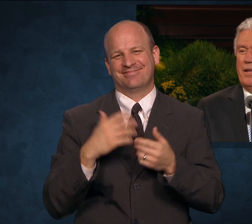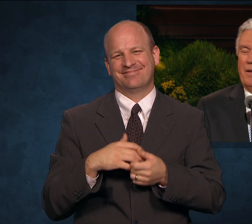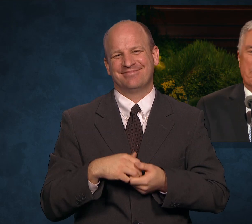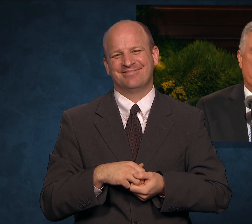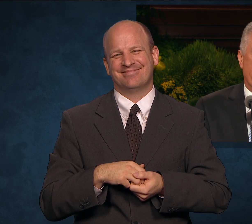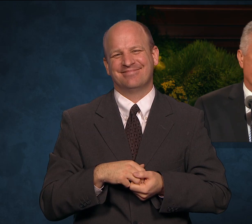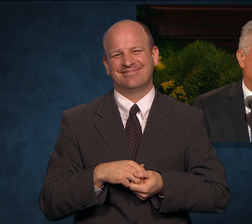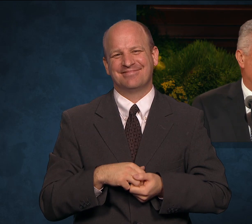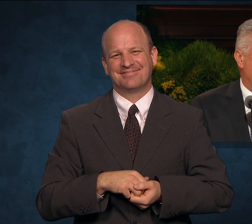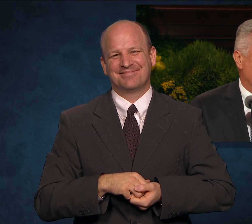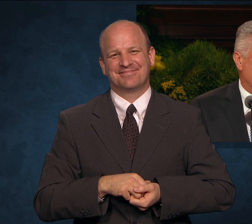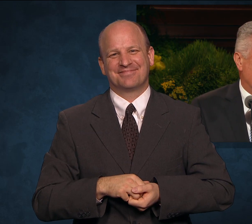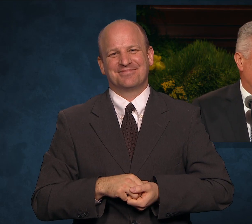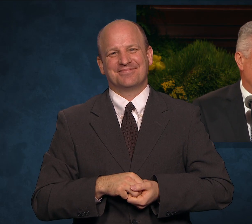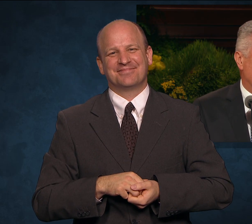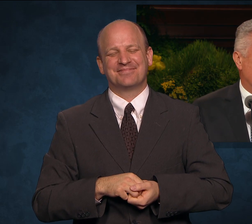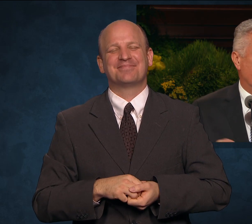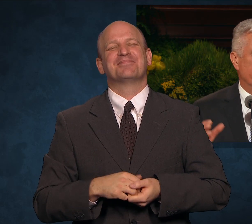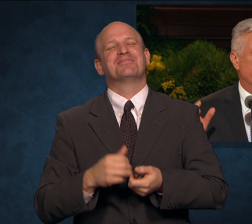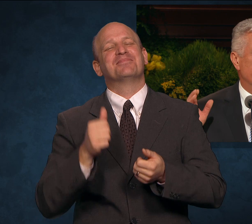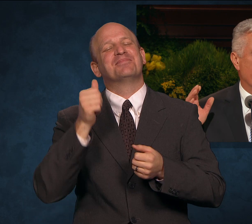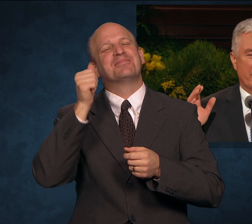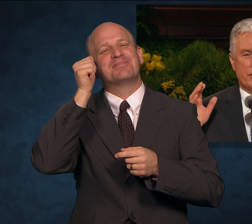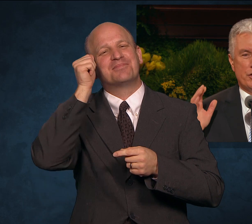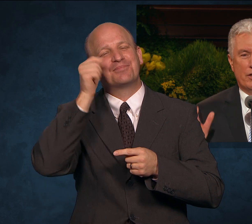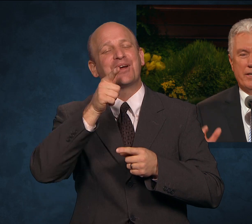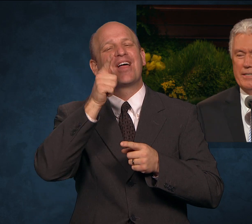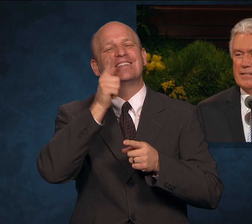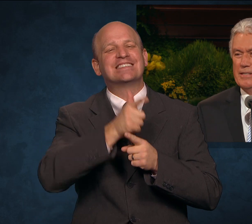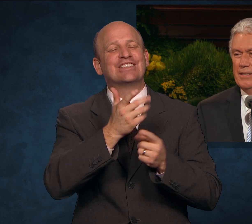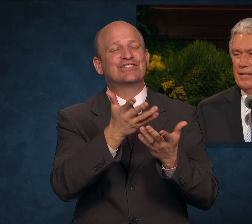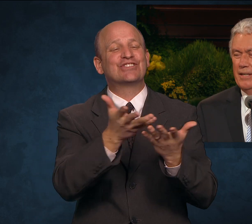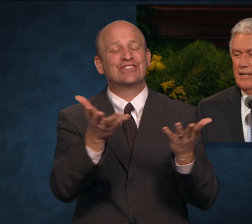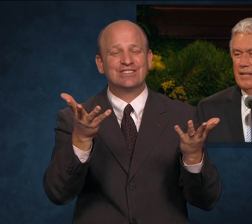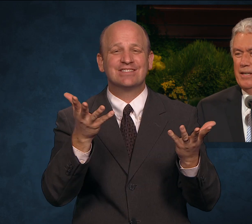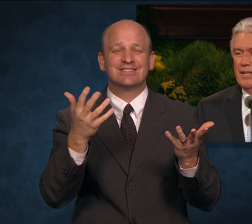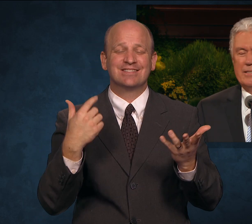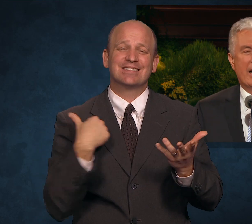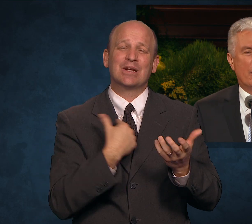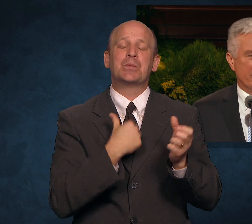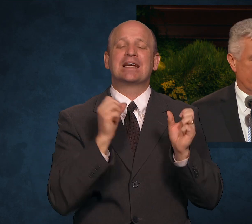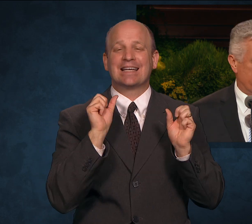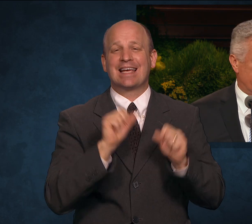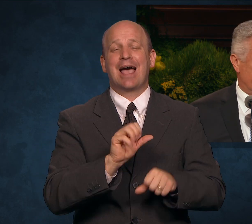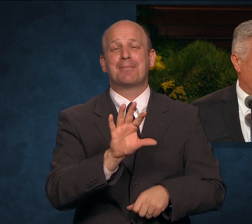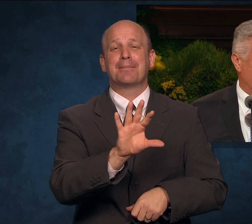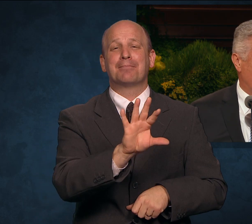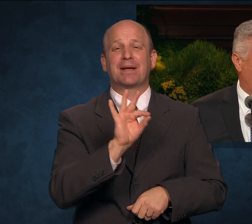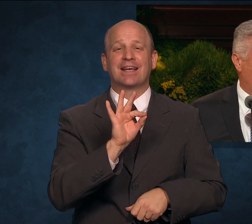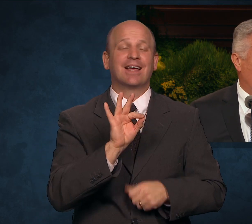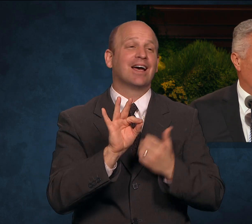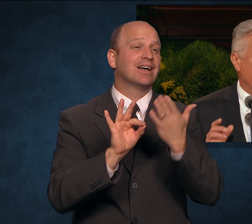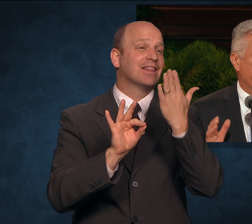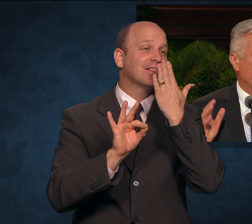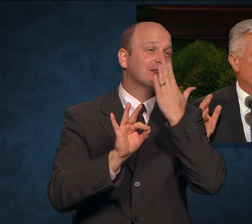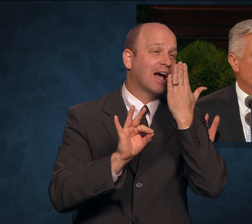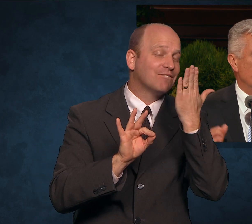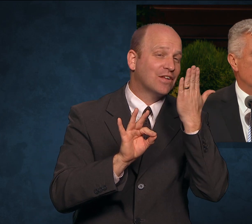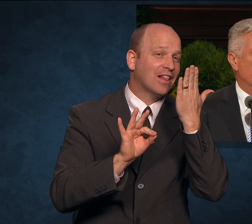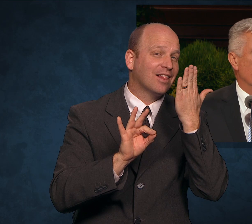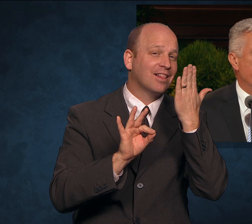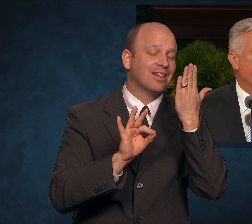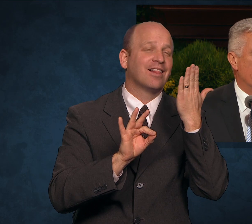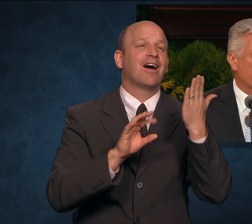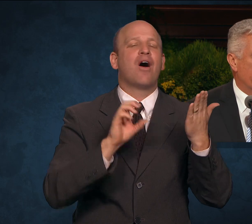bread my dear brothers and sisters the choice is ours we can